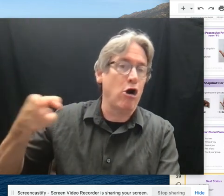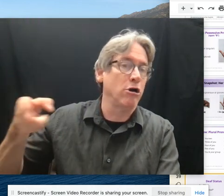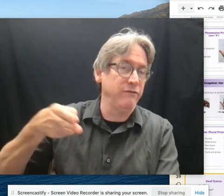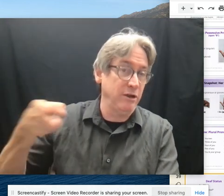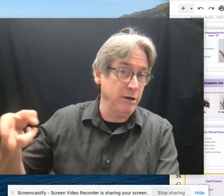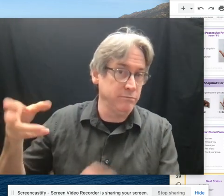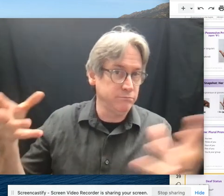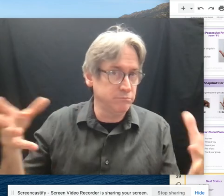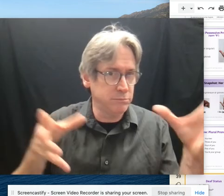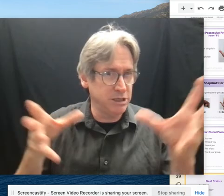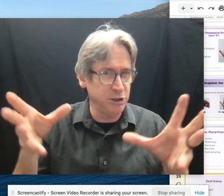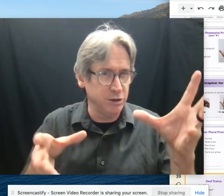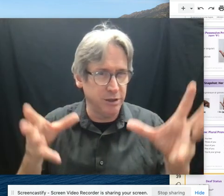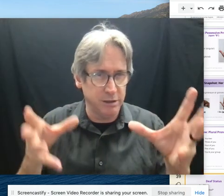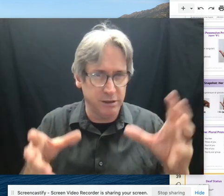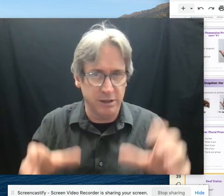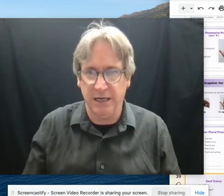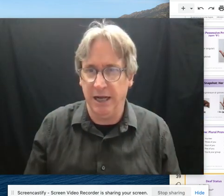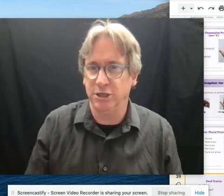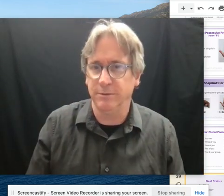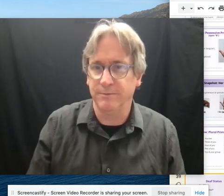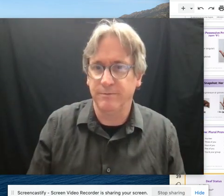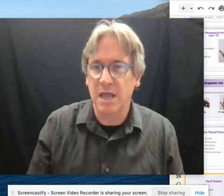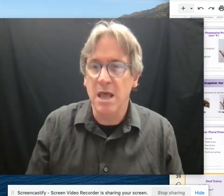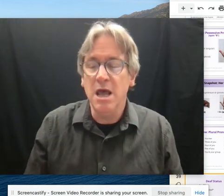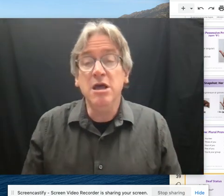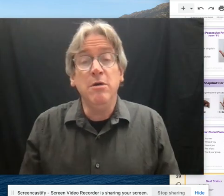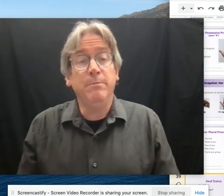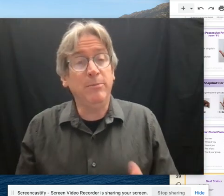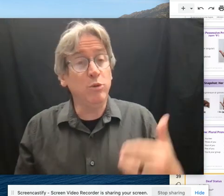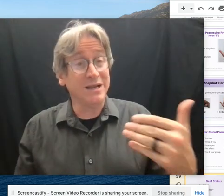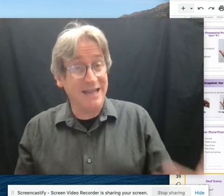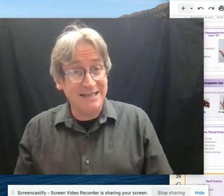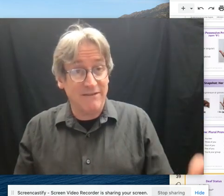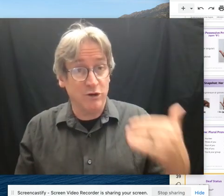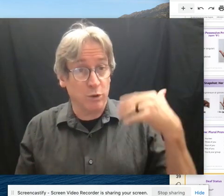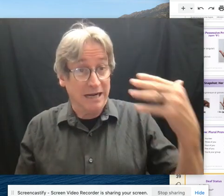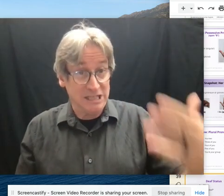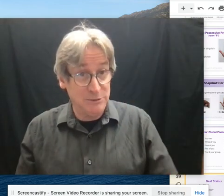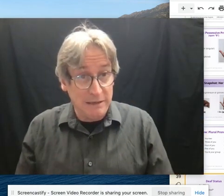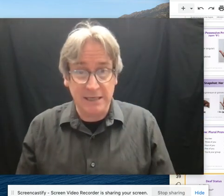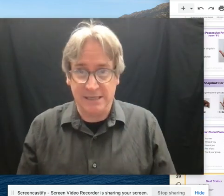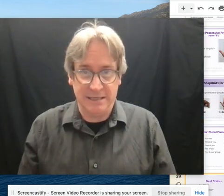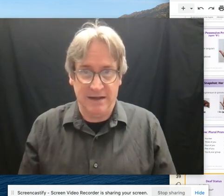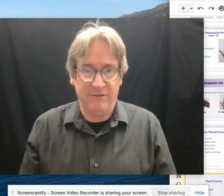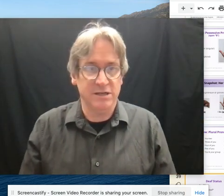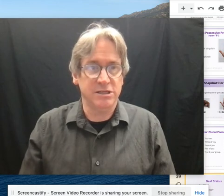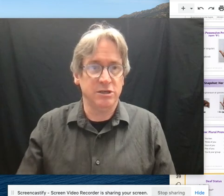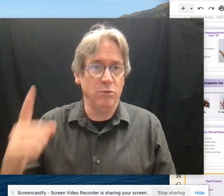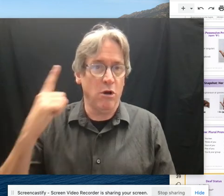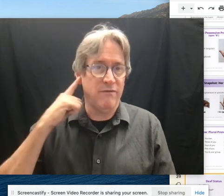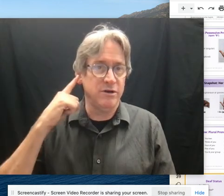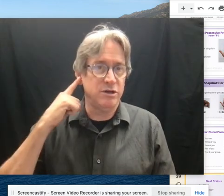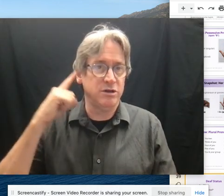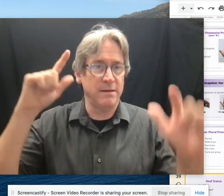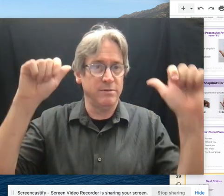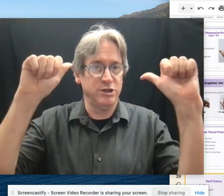would be hard of hearing. That's usually the delineation. People who are late deafened or experiencing deafness